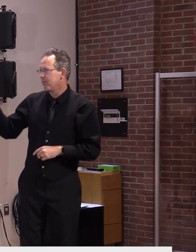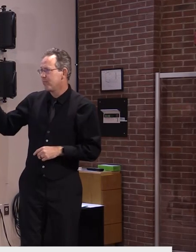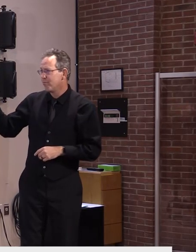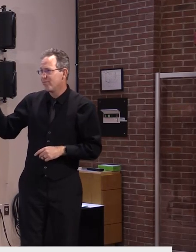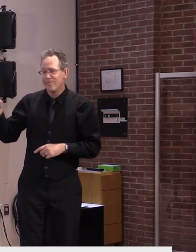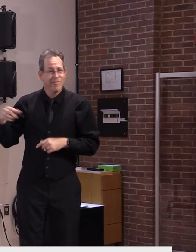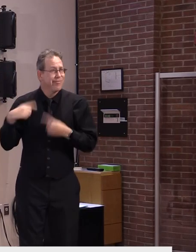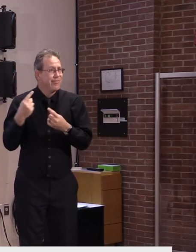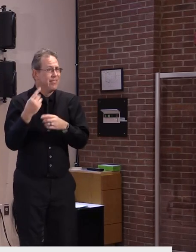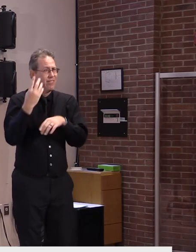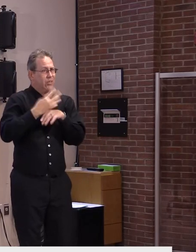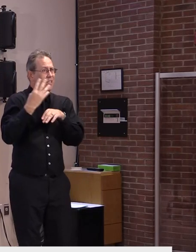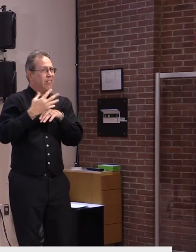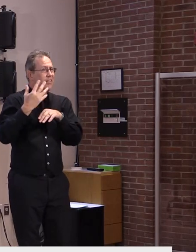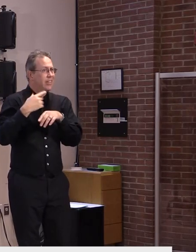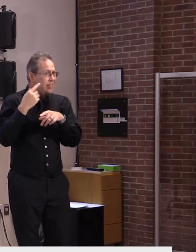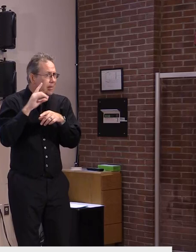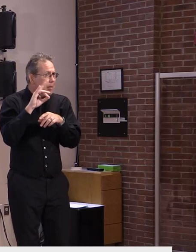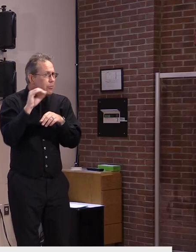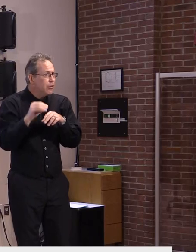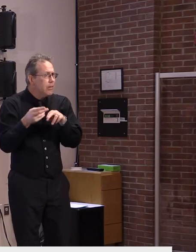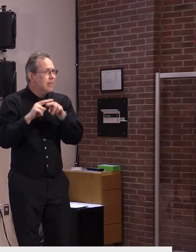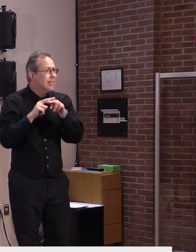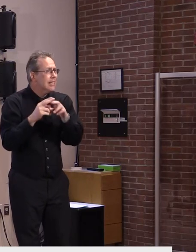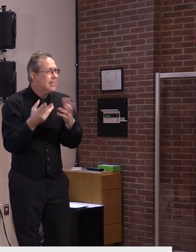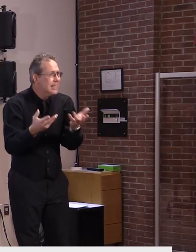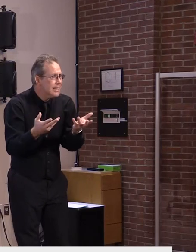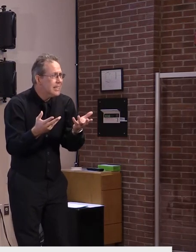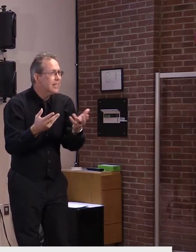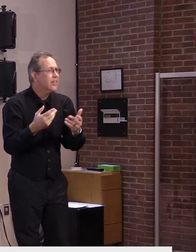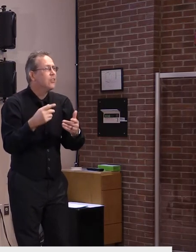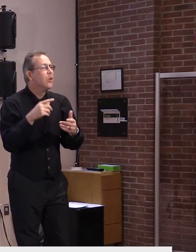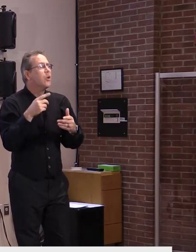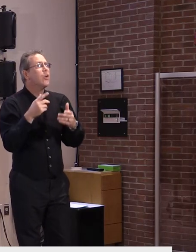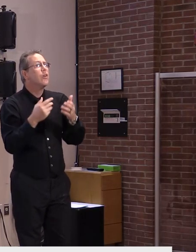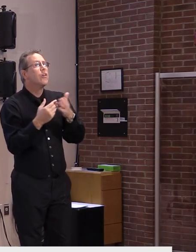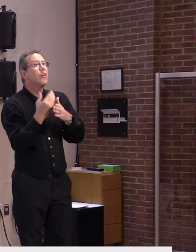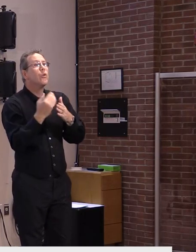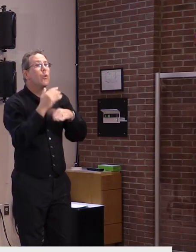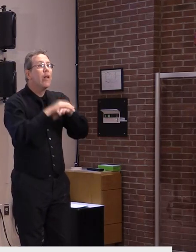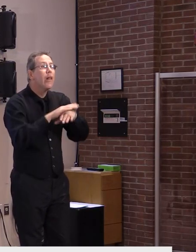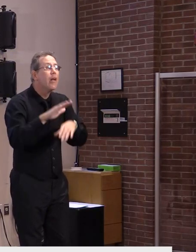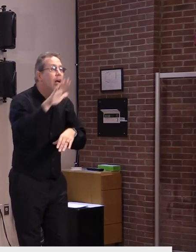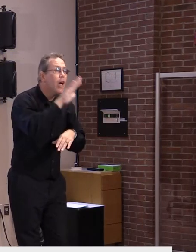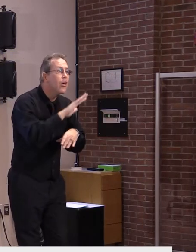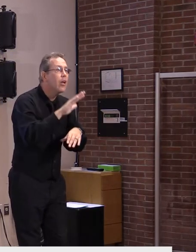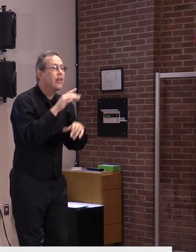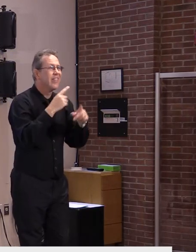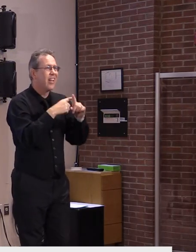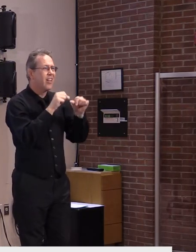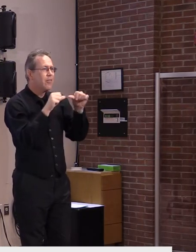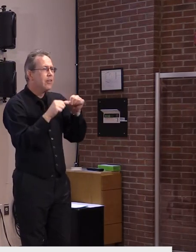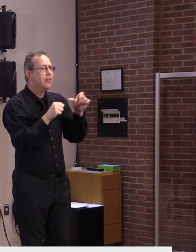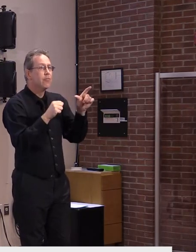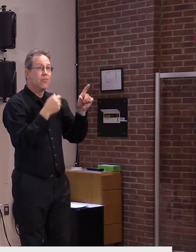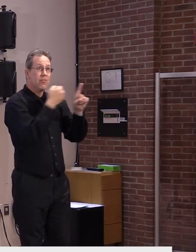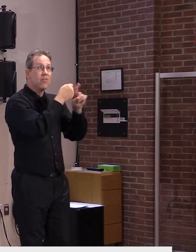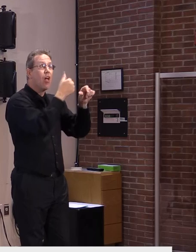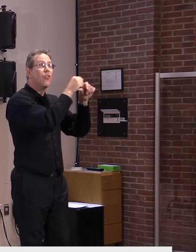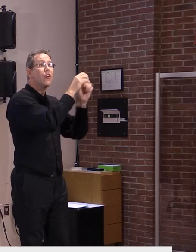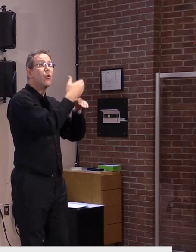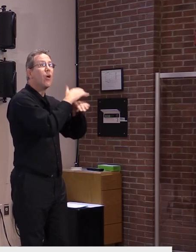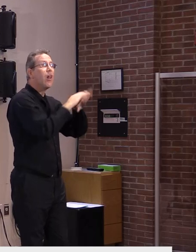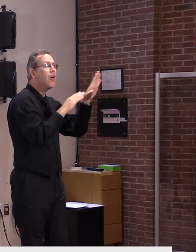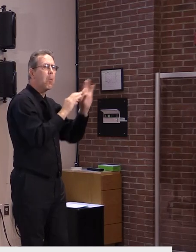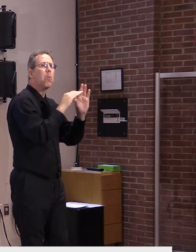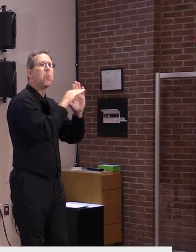trends in New England and in the country have largely held steady, which certainly is a good sign for Vermont. What happens